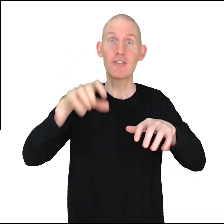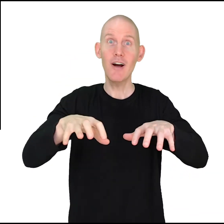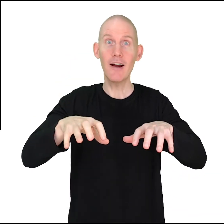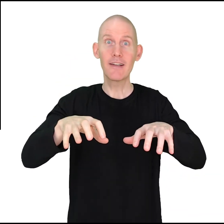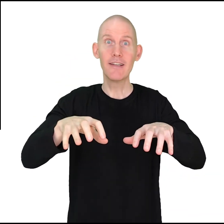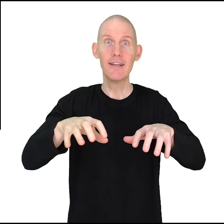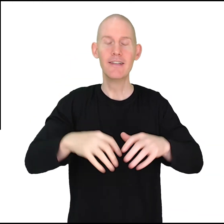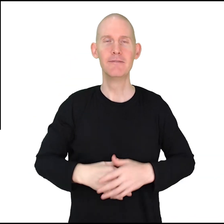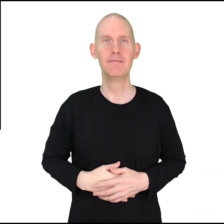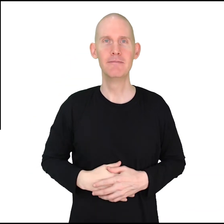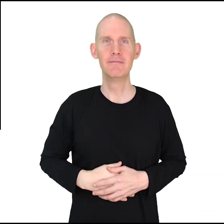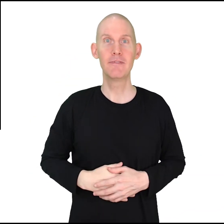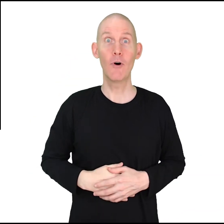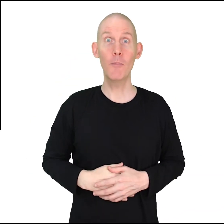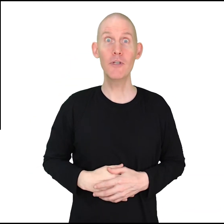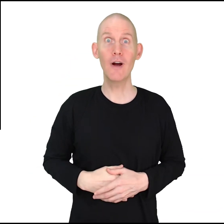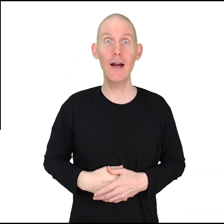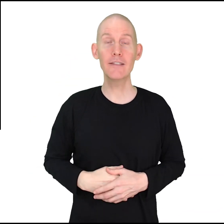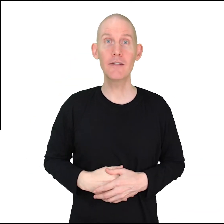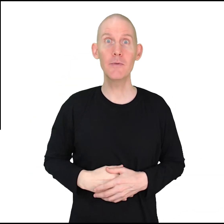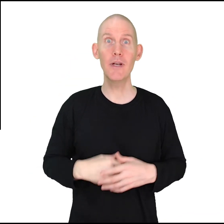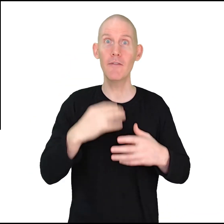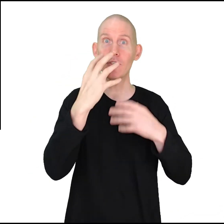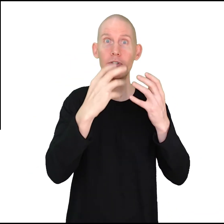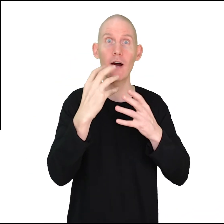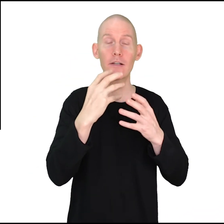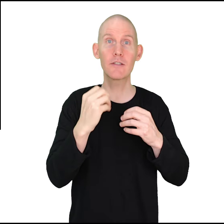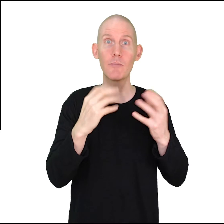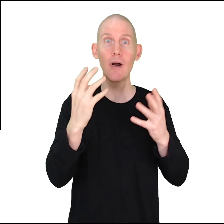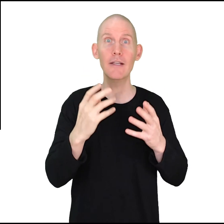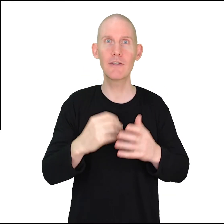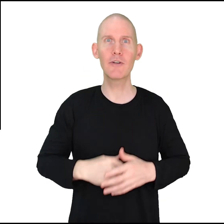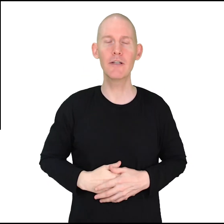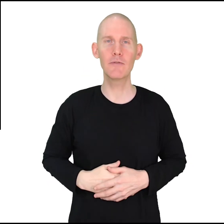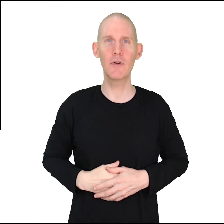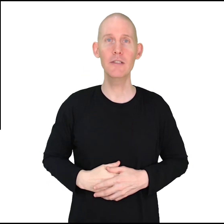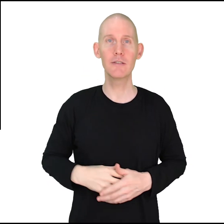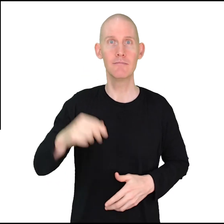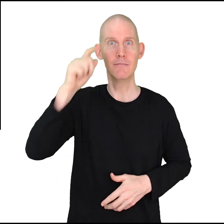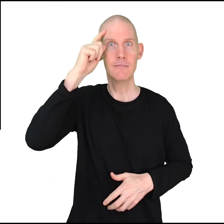shocked. Open your eyes a little bit, have a shocked, surprised look on your face.